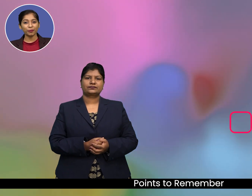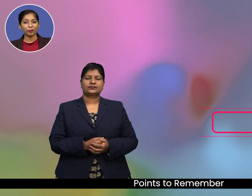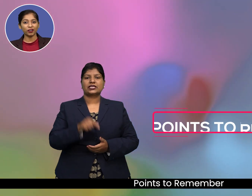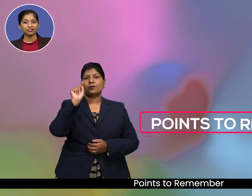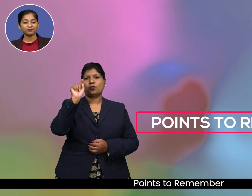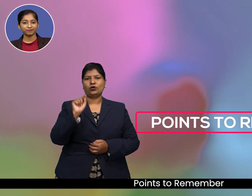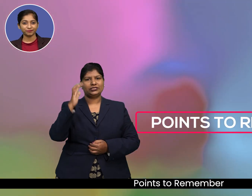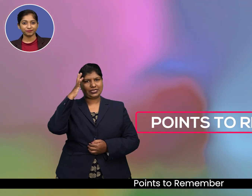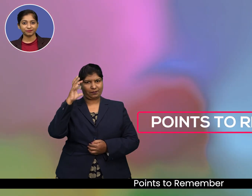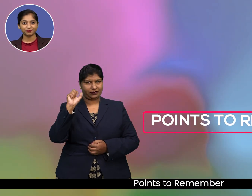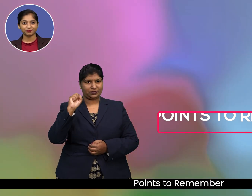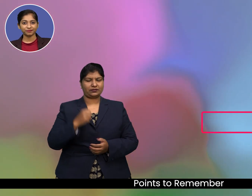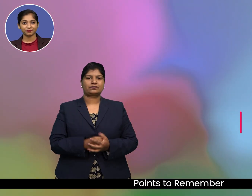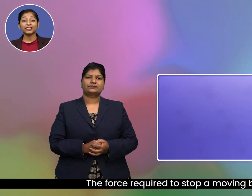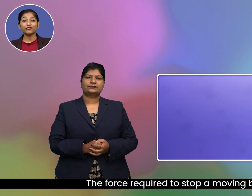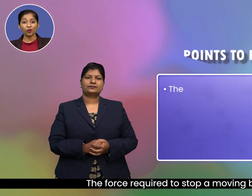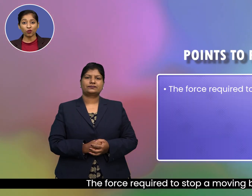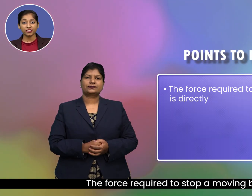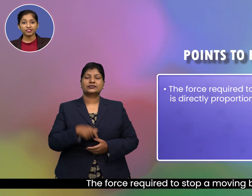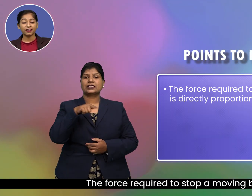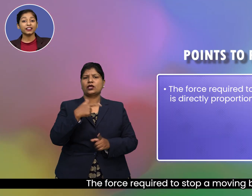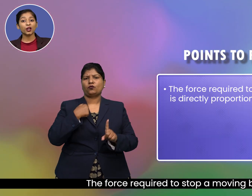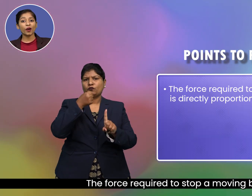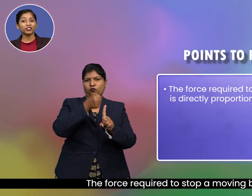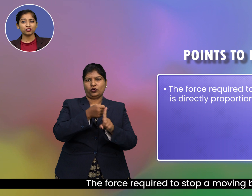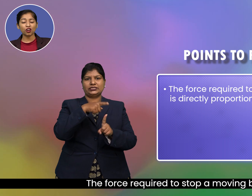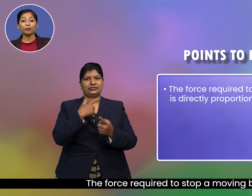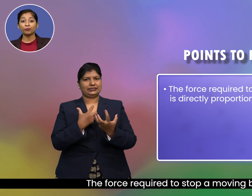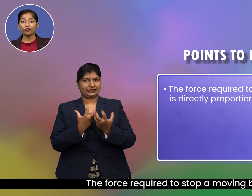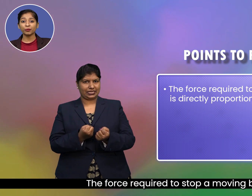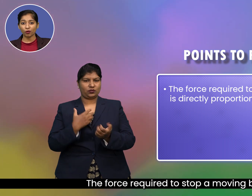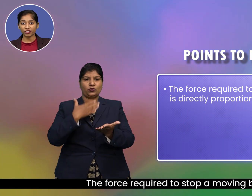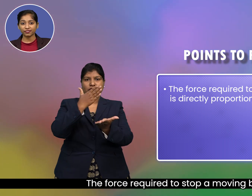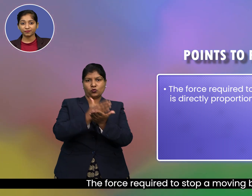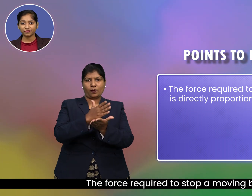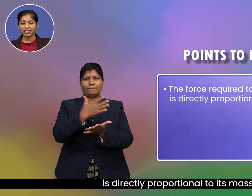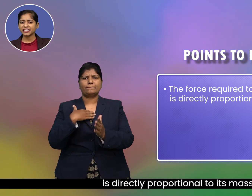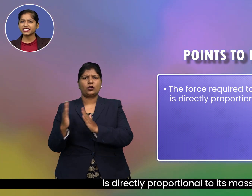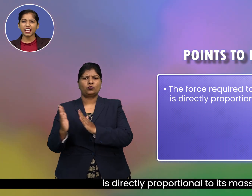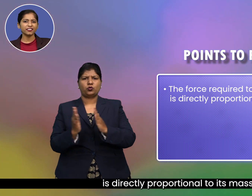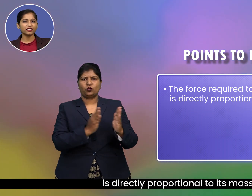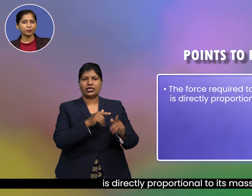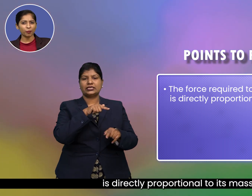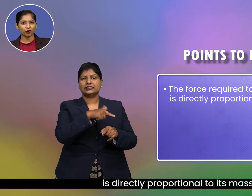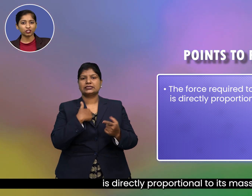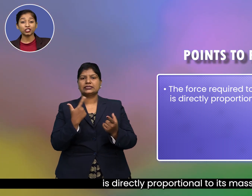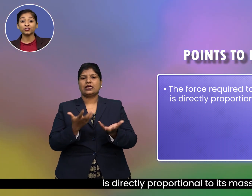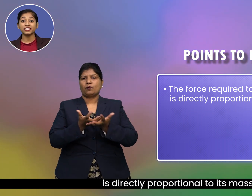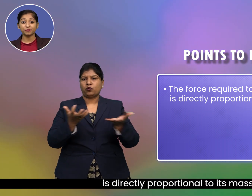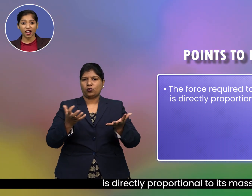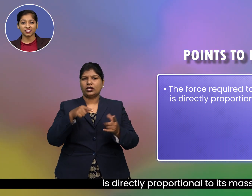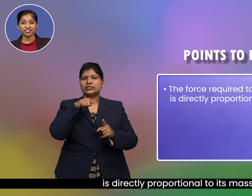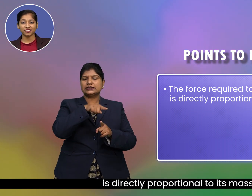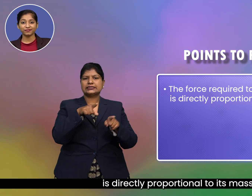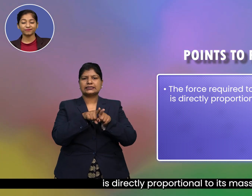Points to remember: the force required to stop a moving body is directly proportional to